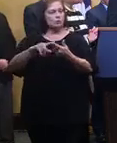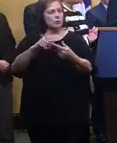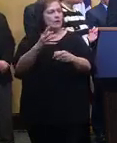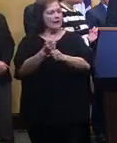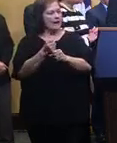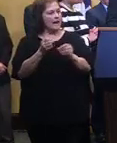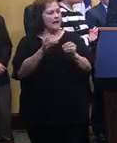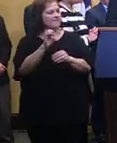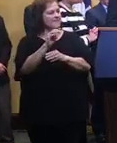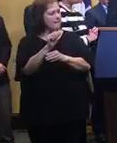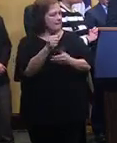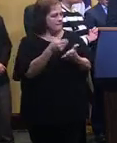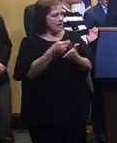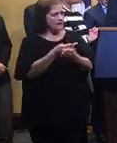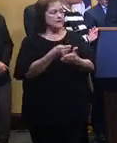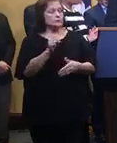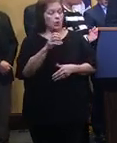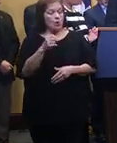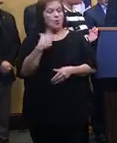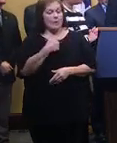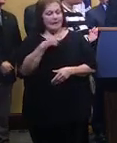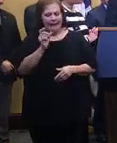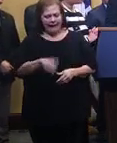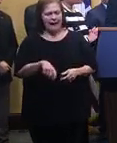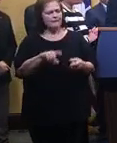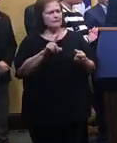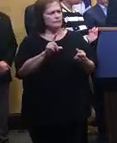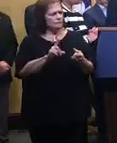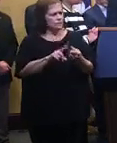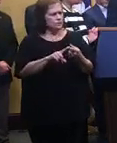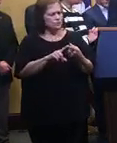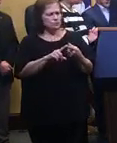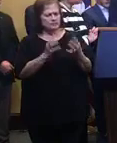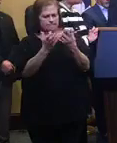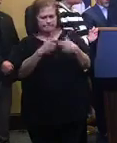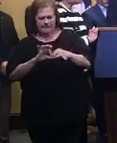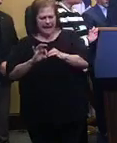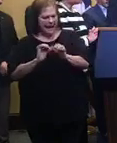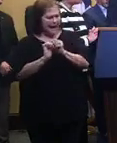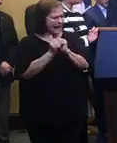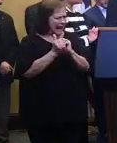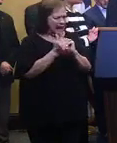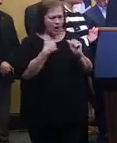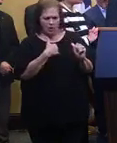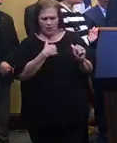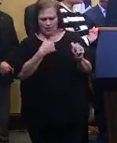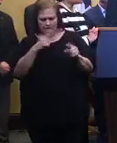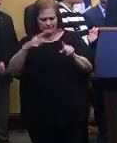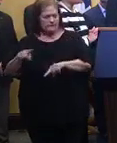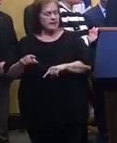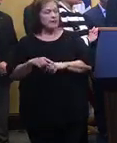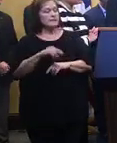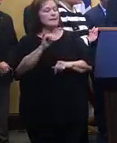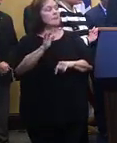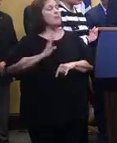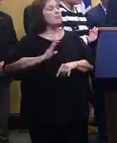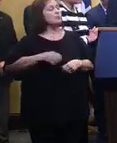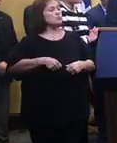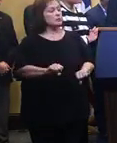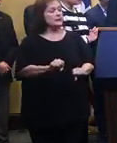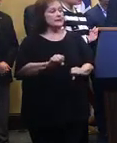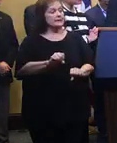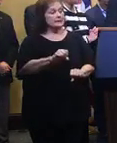Louisiana. It was a lot of management and process understanding. I'll just give you one example, Bourbon Street Phase 2. Bourbon